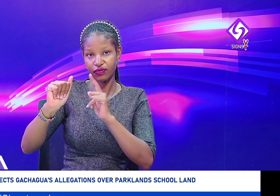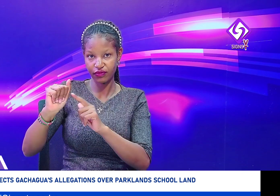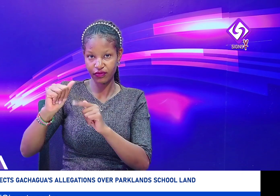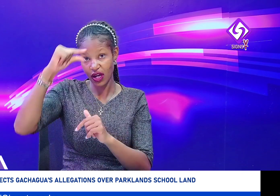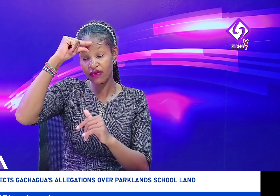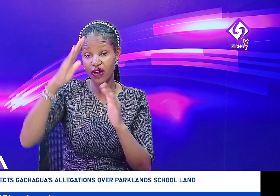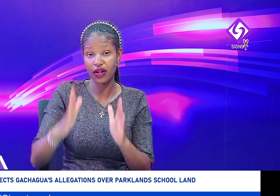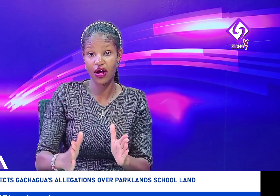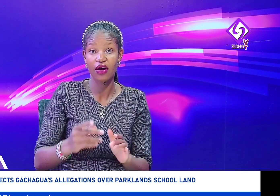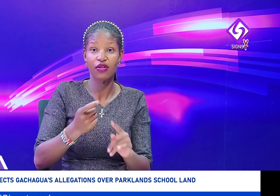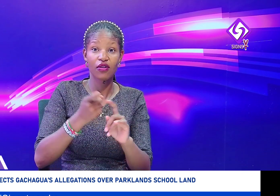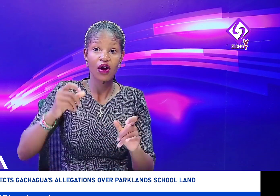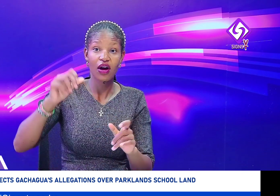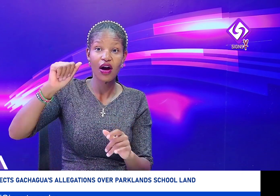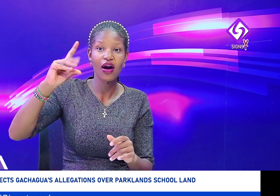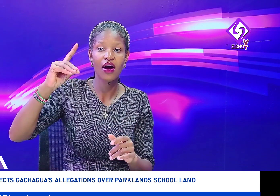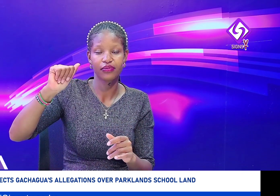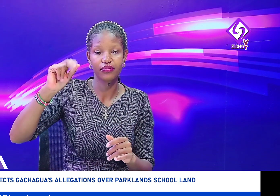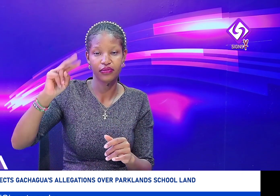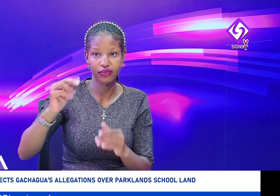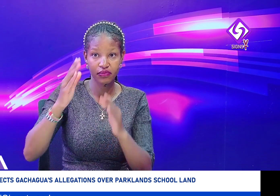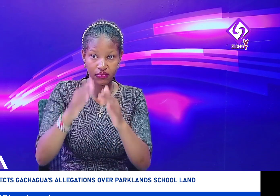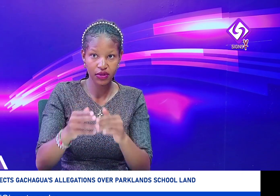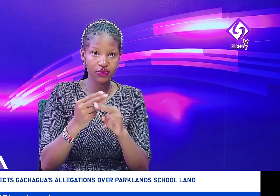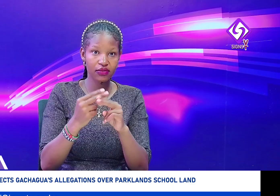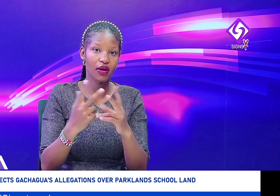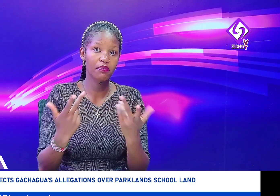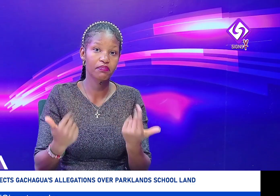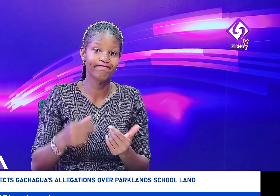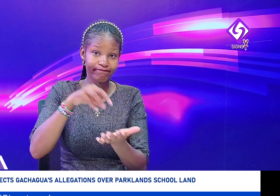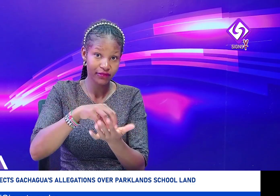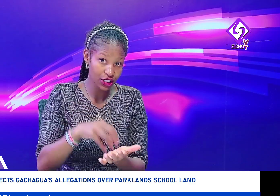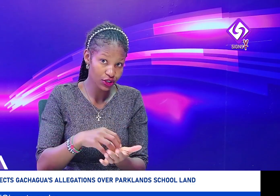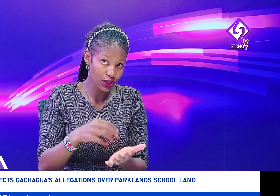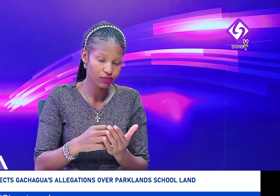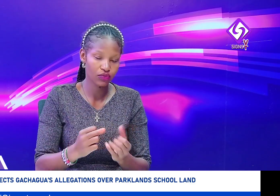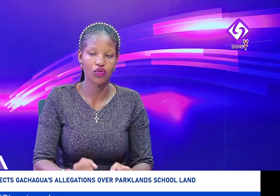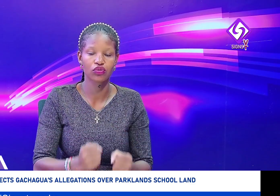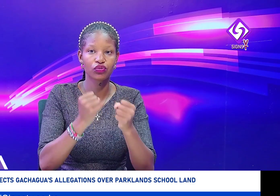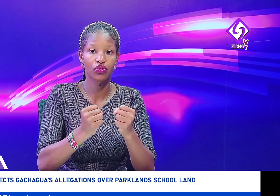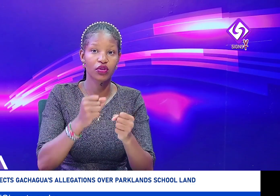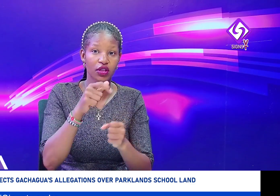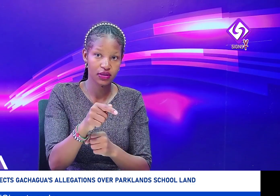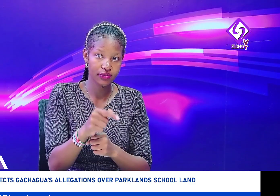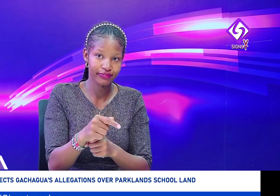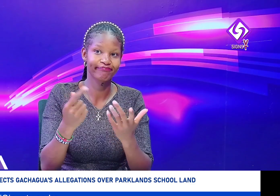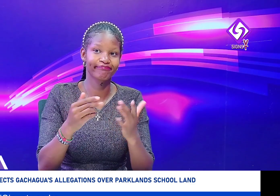Moving on, Mandera Governor Mohamed Adan Khalif has issued a strong rebuttal against